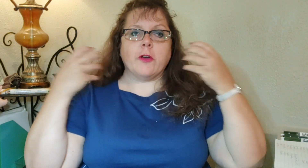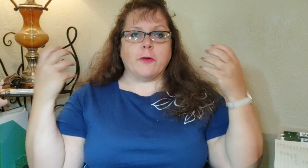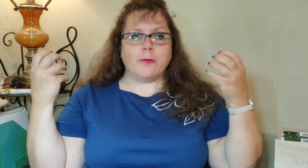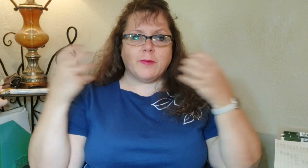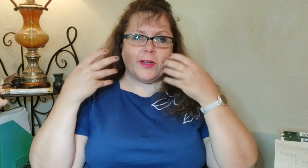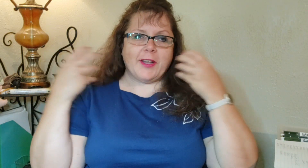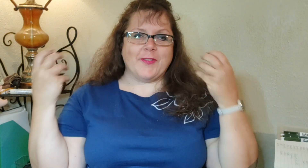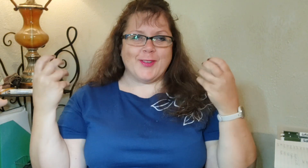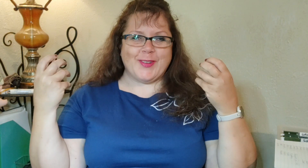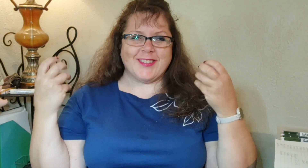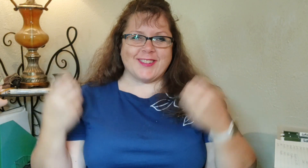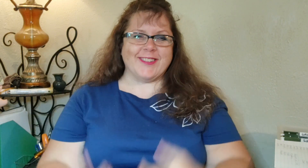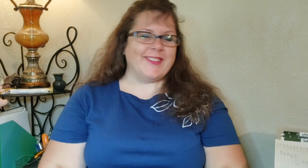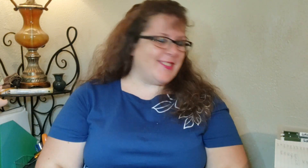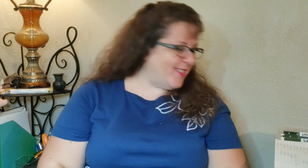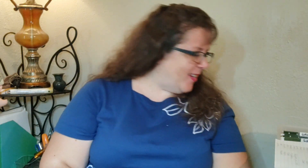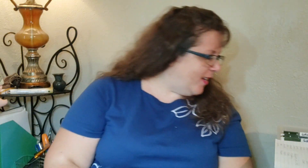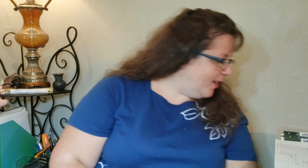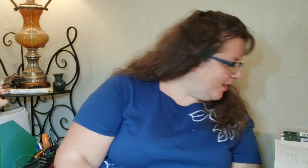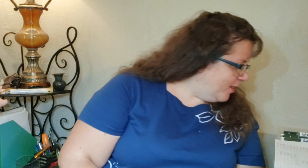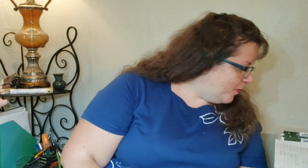show of the whiskers.